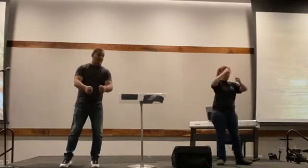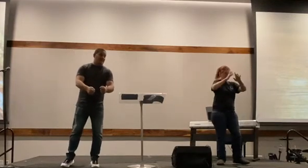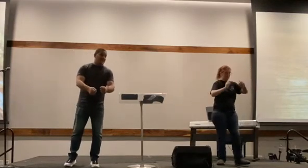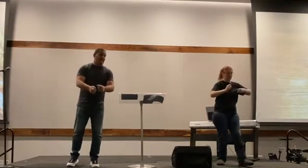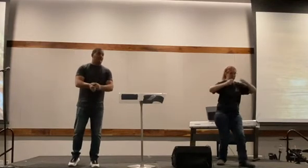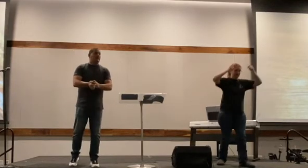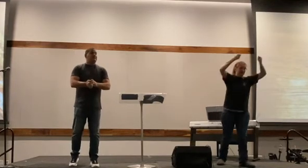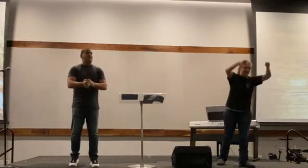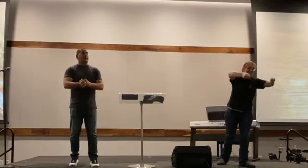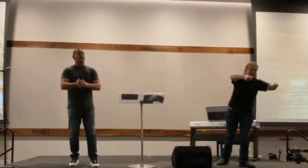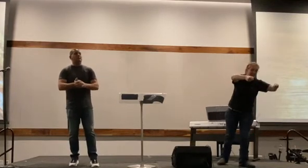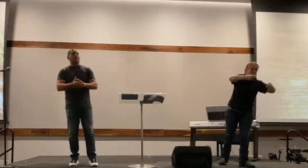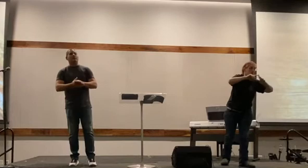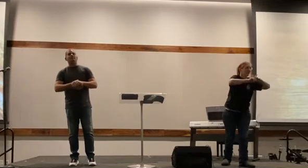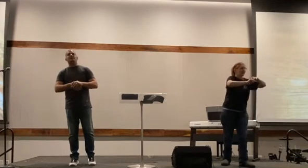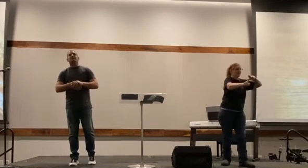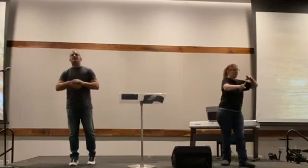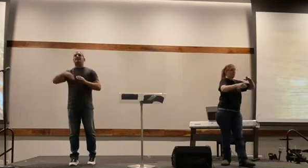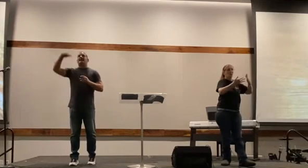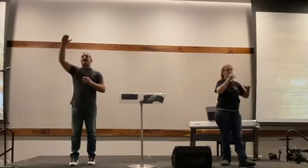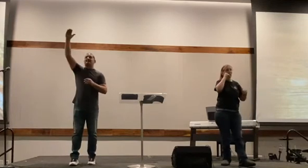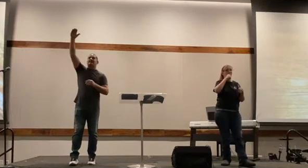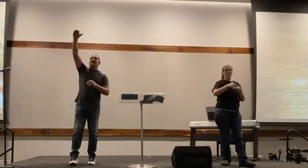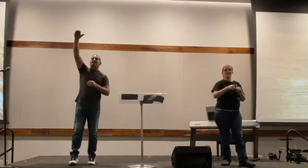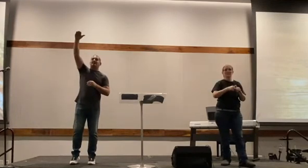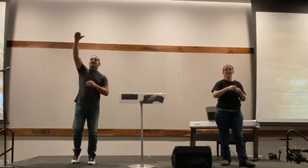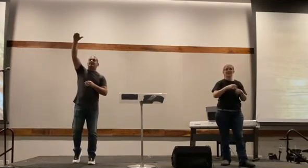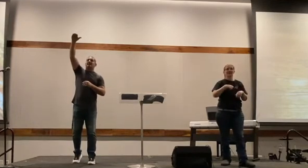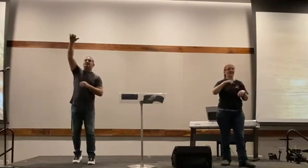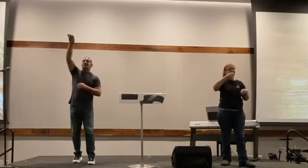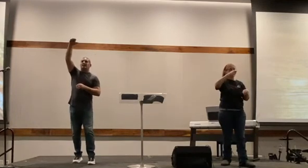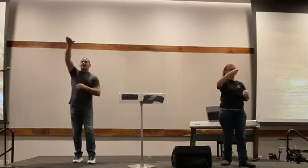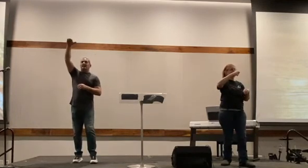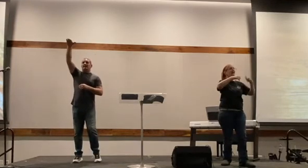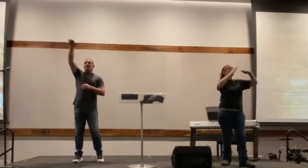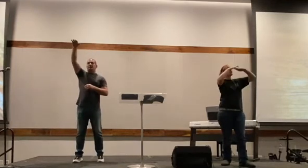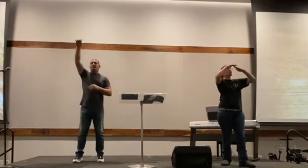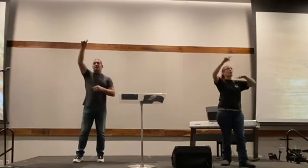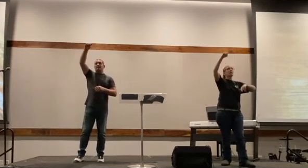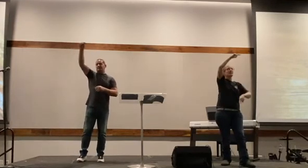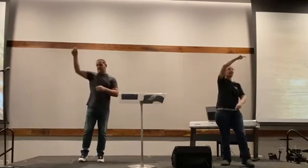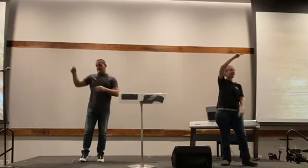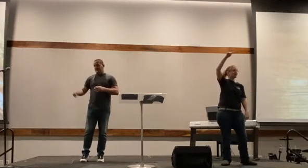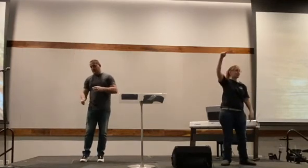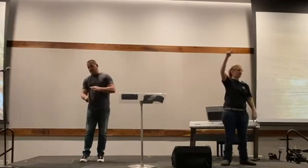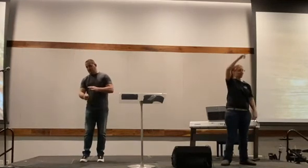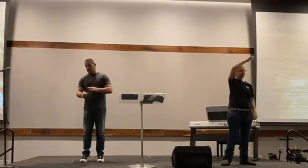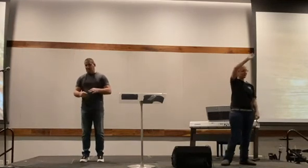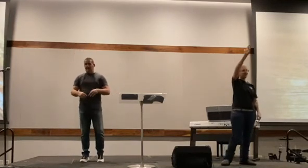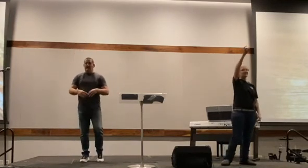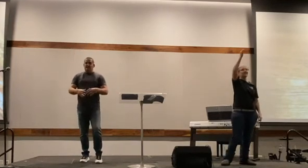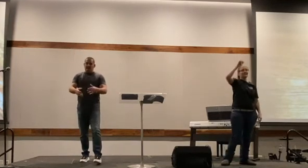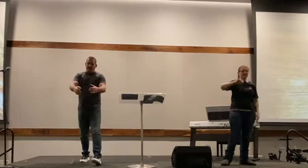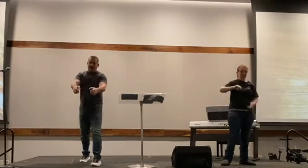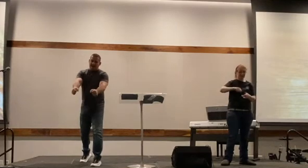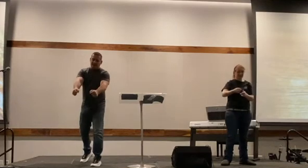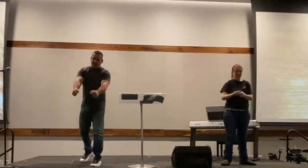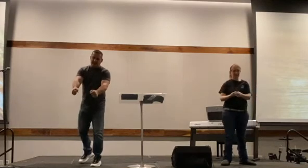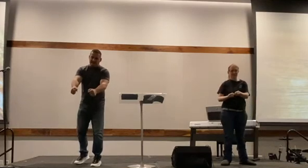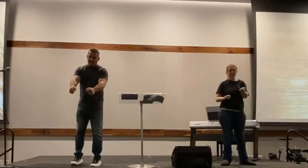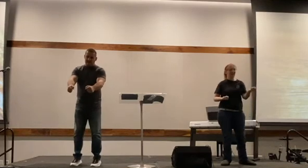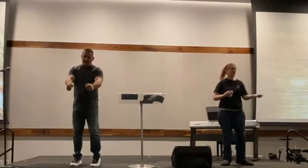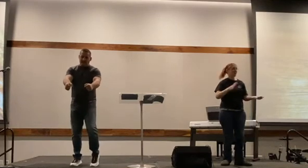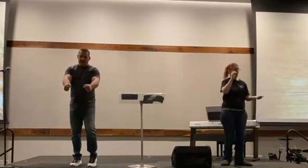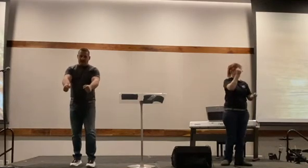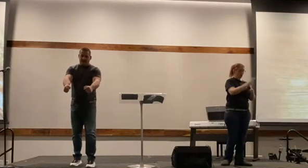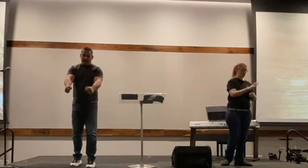going to try to escape. See, what we don't remember is that my dad has a key on top of the ledge of the door frame, and so he's got it down and he pulls it in. So here I got Chad,